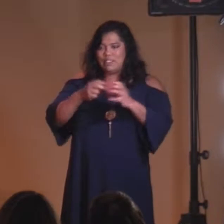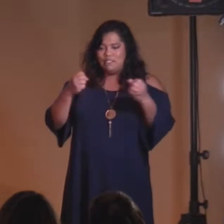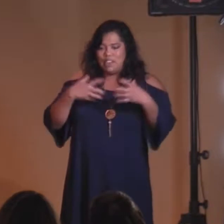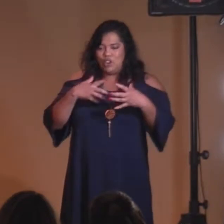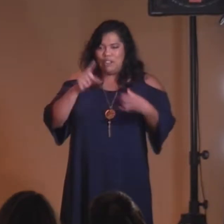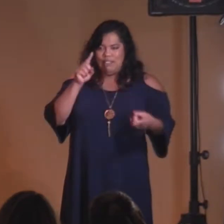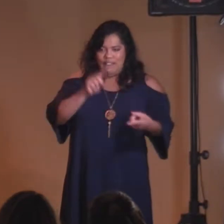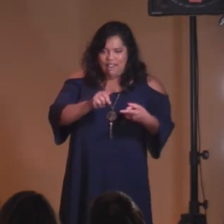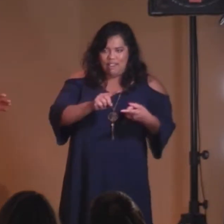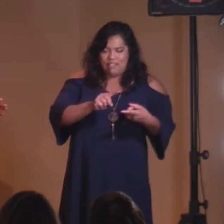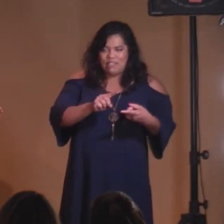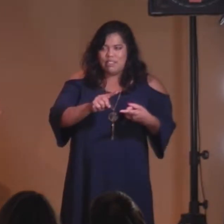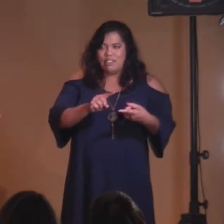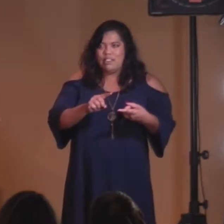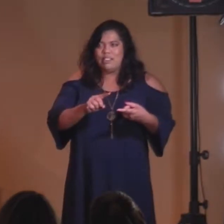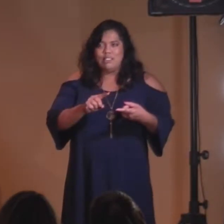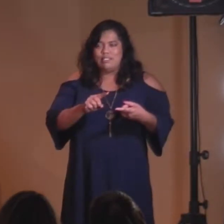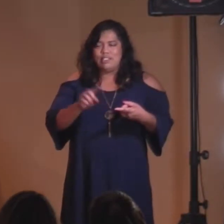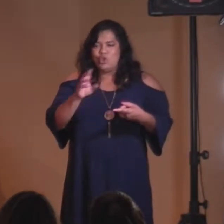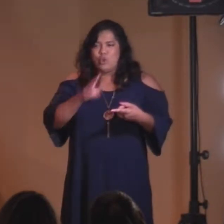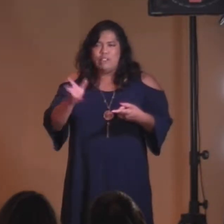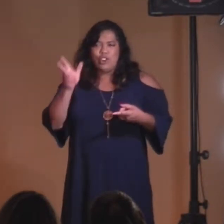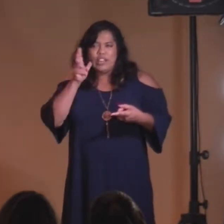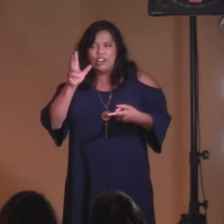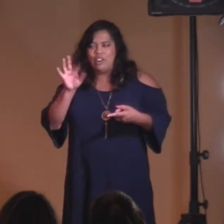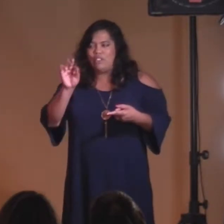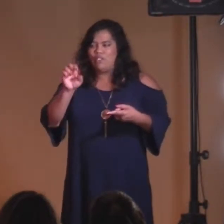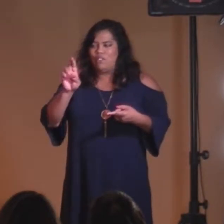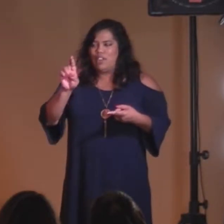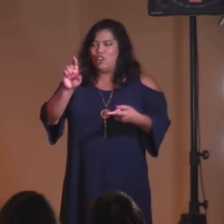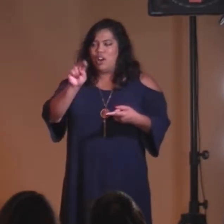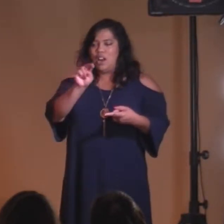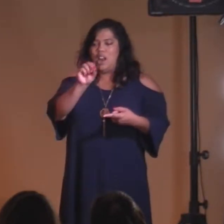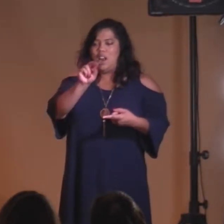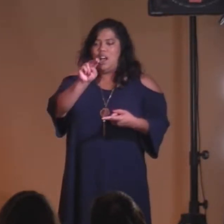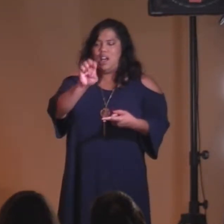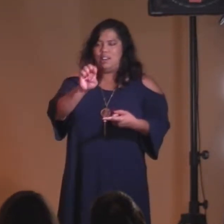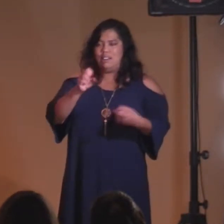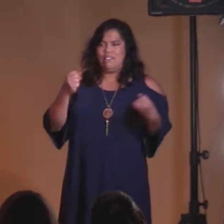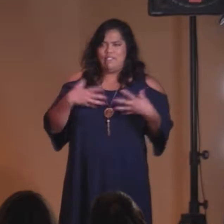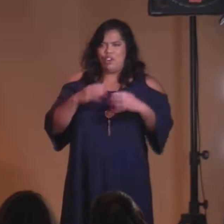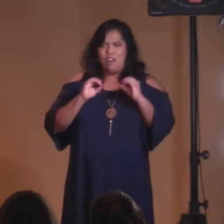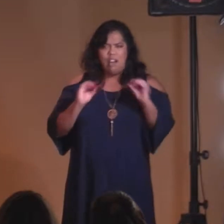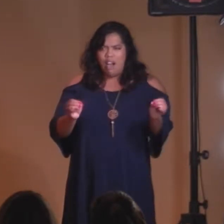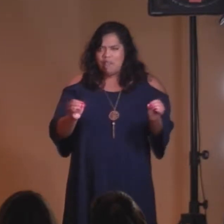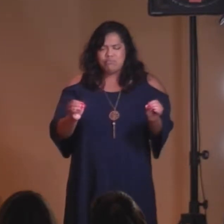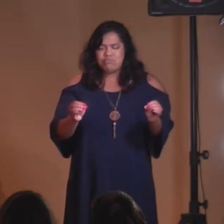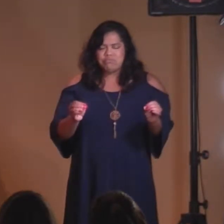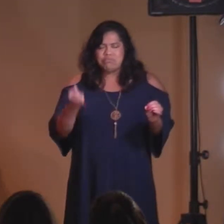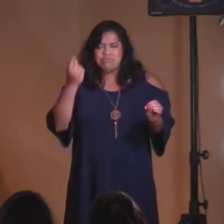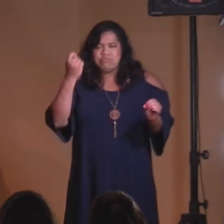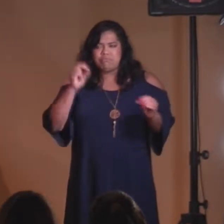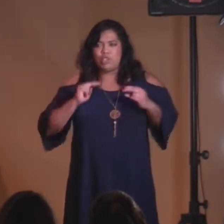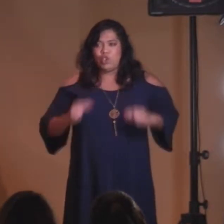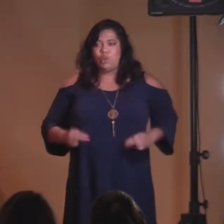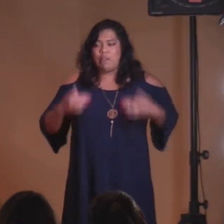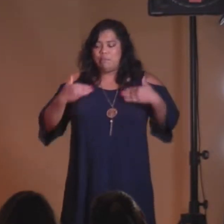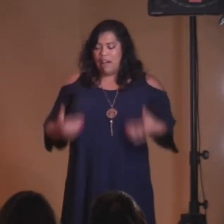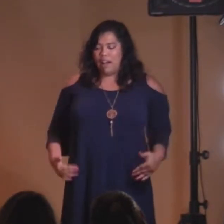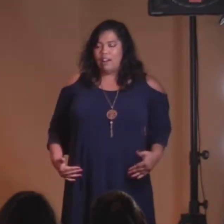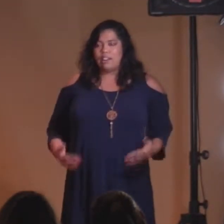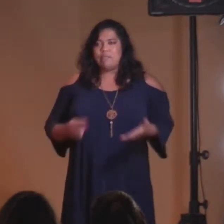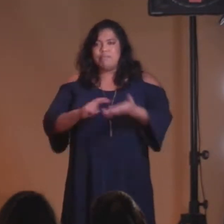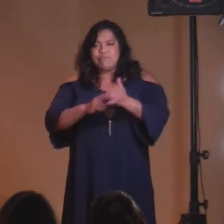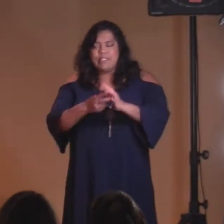such thing as fear none. I want to be fear none. Part of being in this human body, there are certain things that